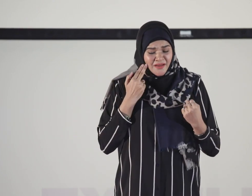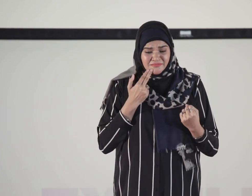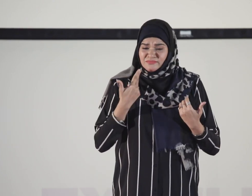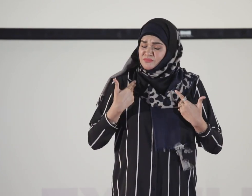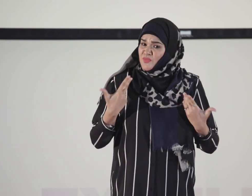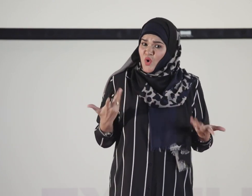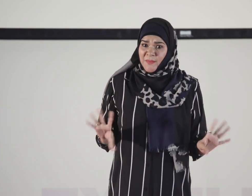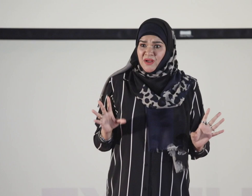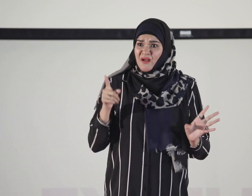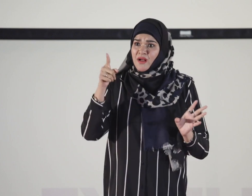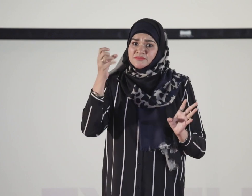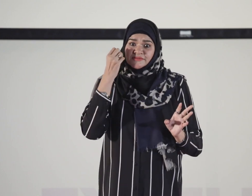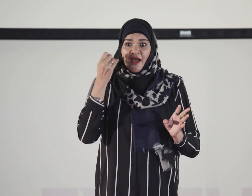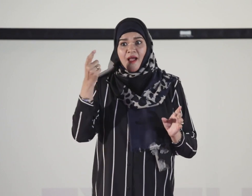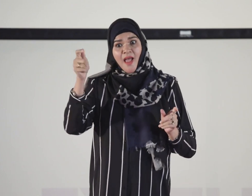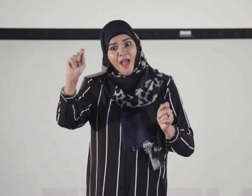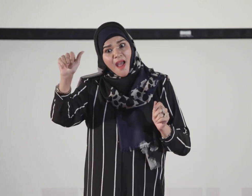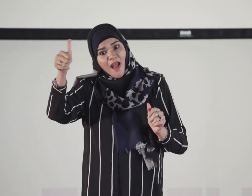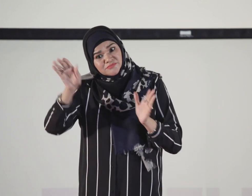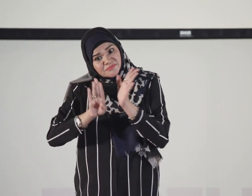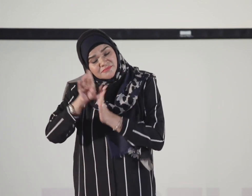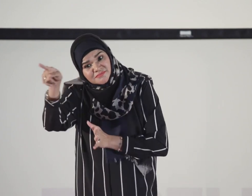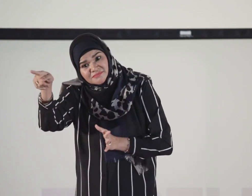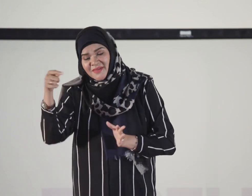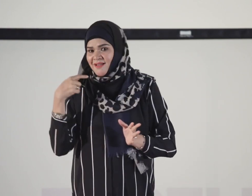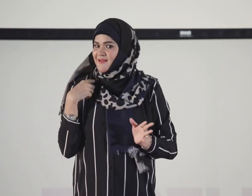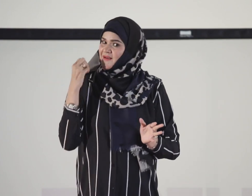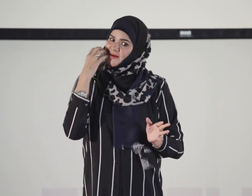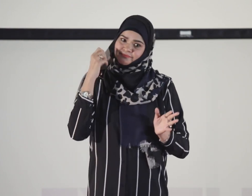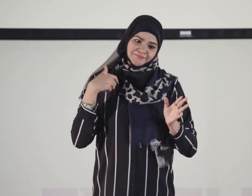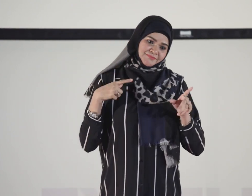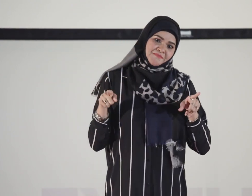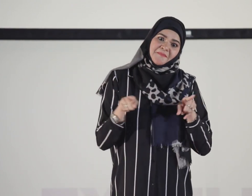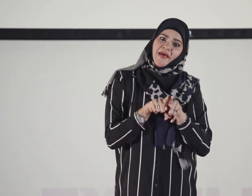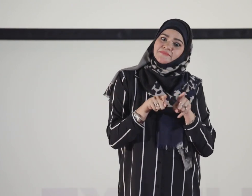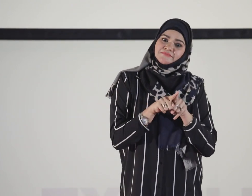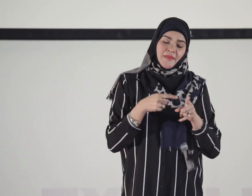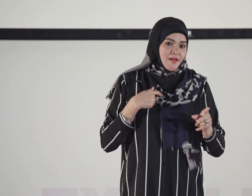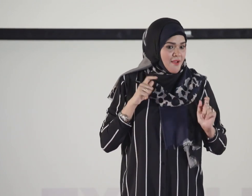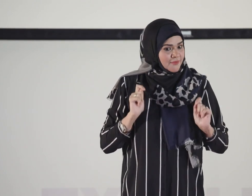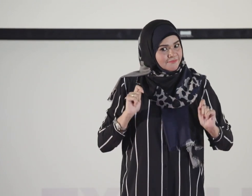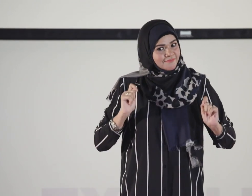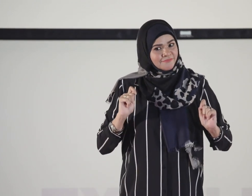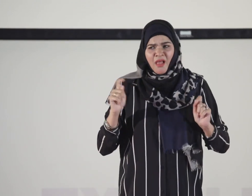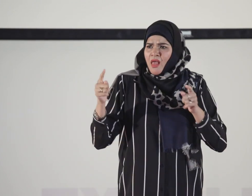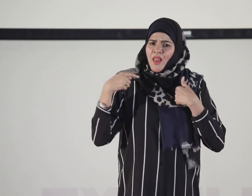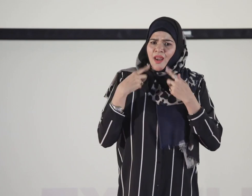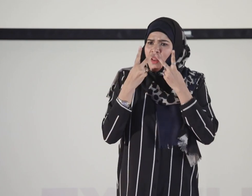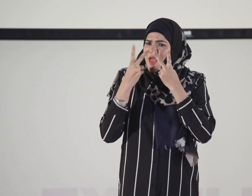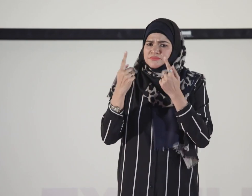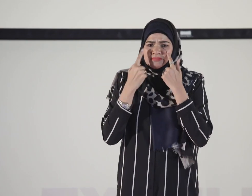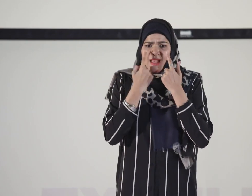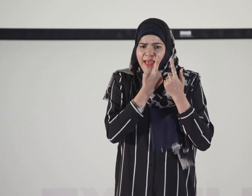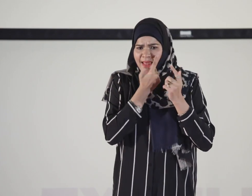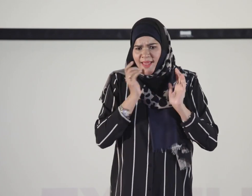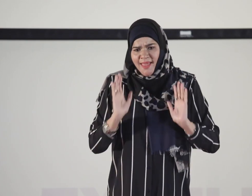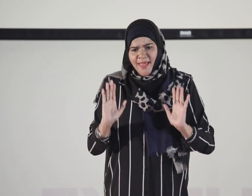I struggled so much. There are so many things that I had to go through. I would look at hearing people and I would